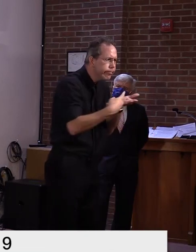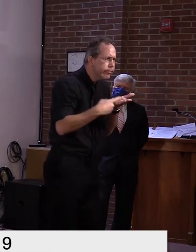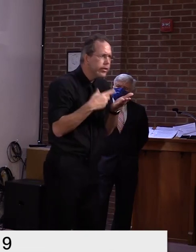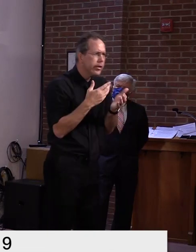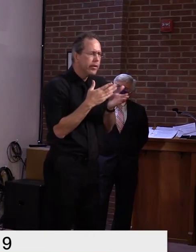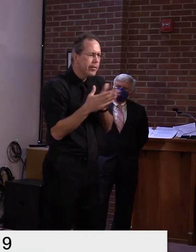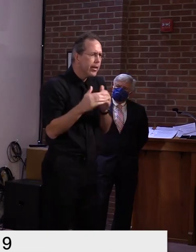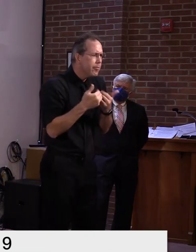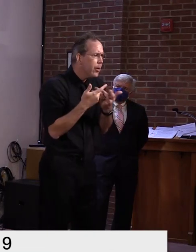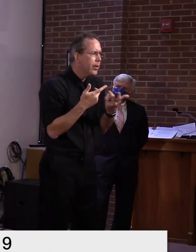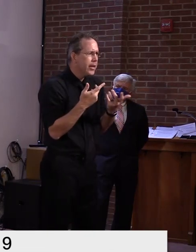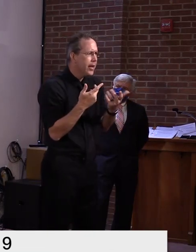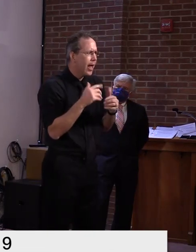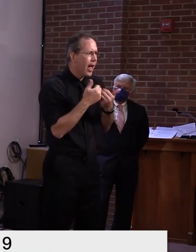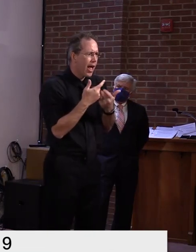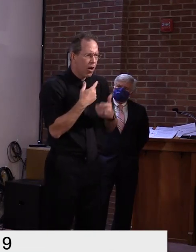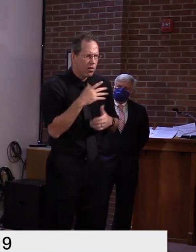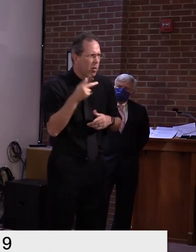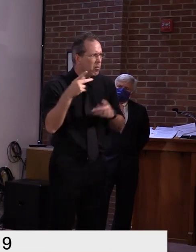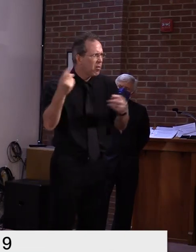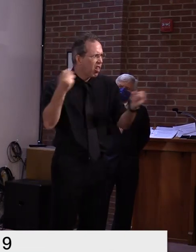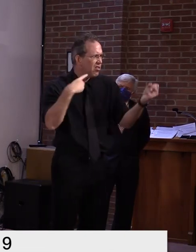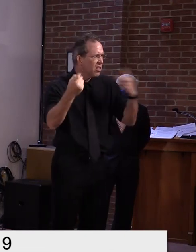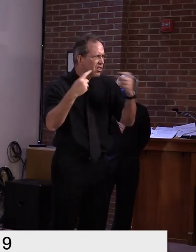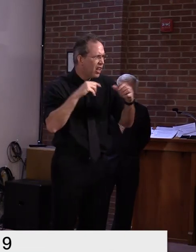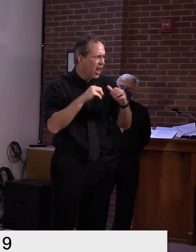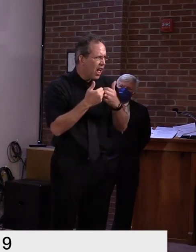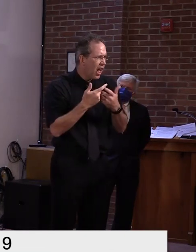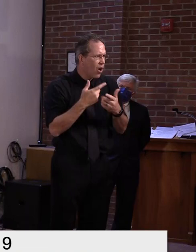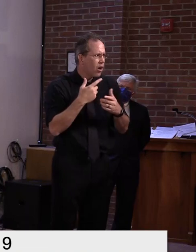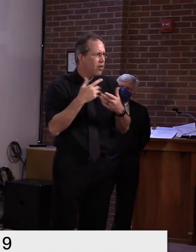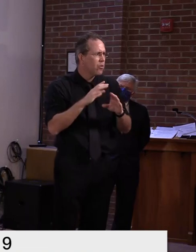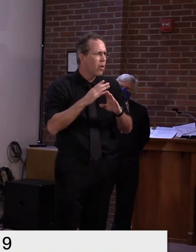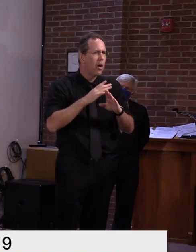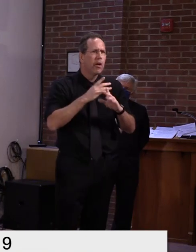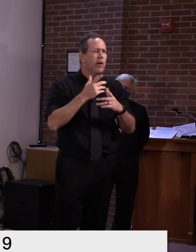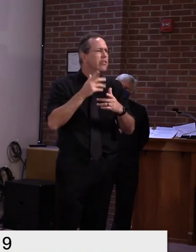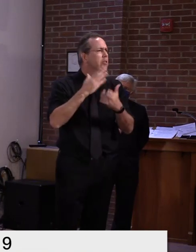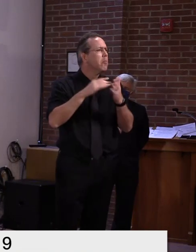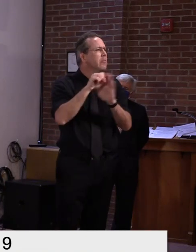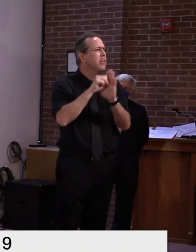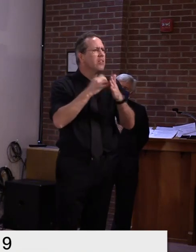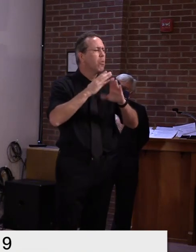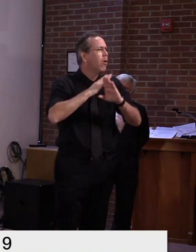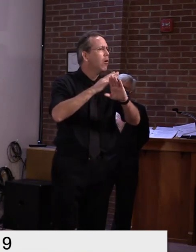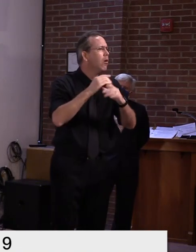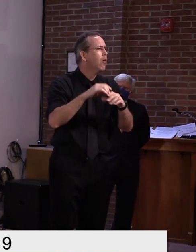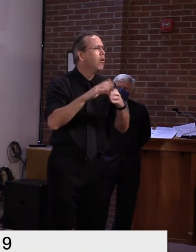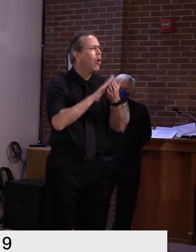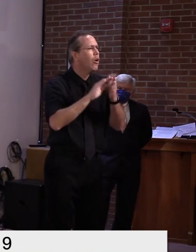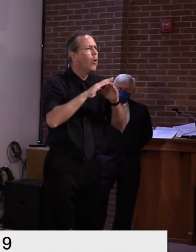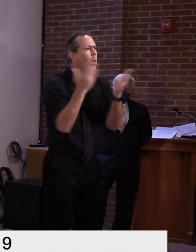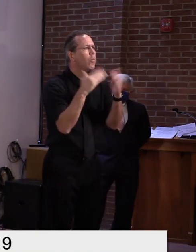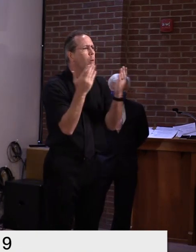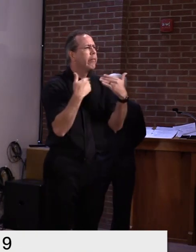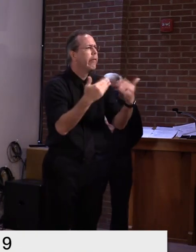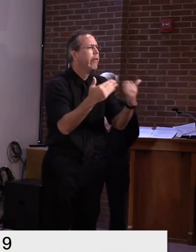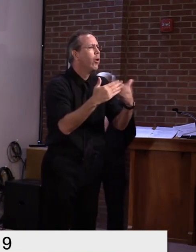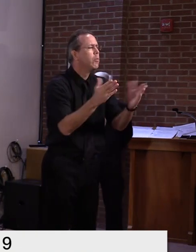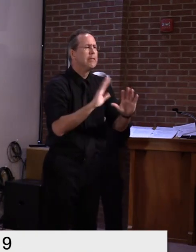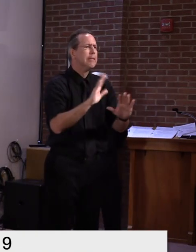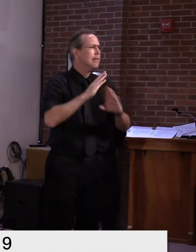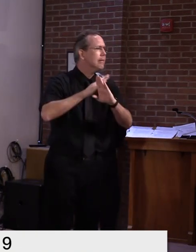amount of apprehension in opening up our colleges and universities. And so we wanted to make sure when they did that we